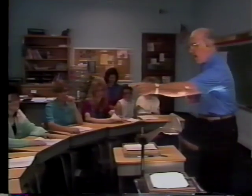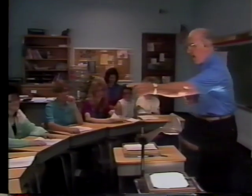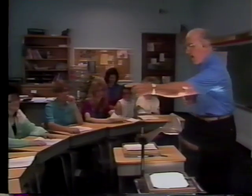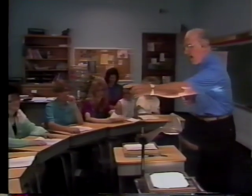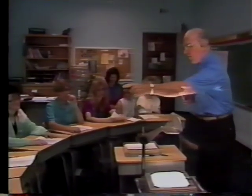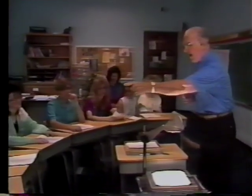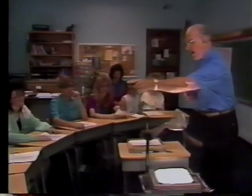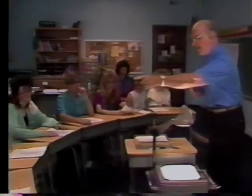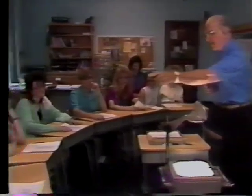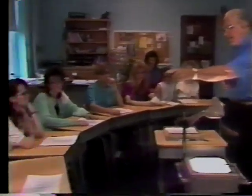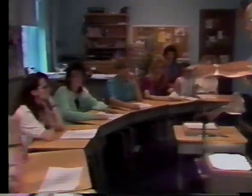What?